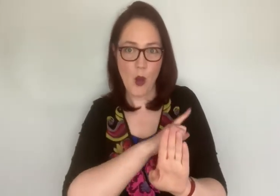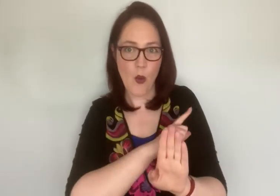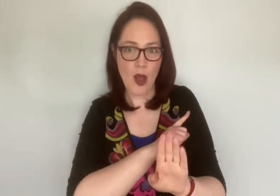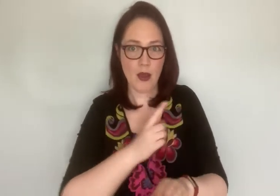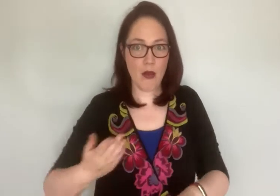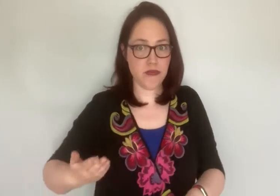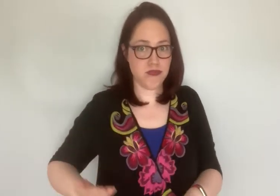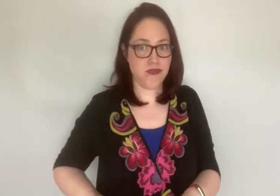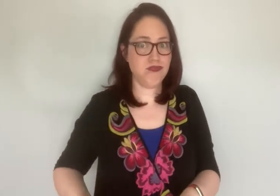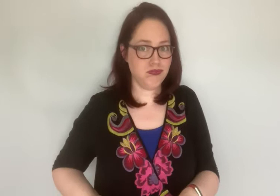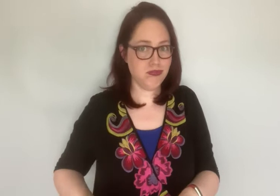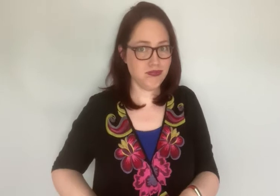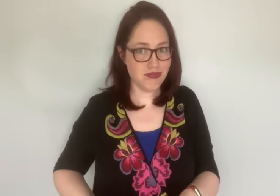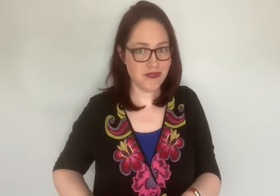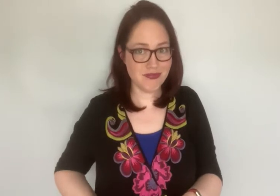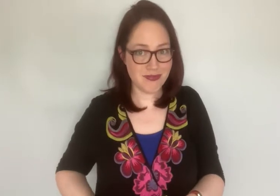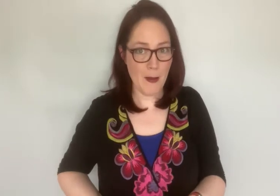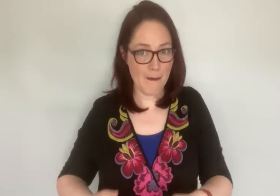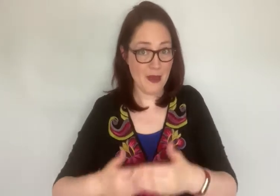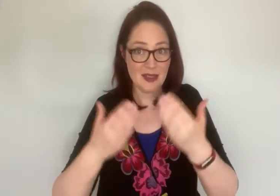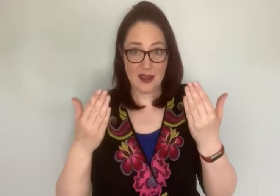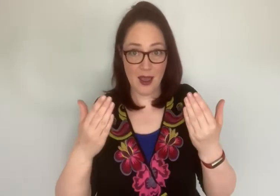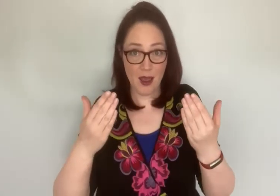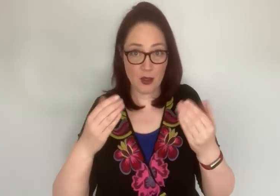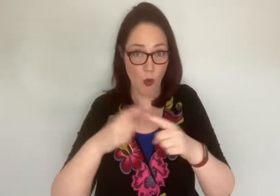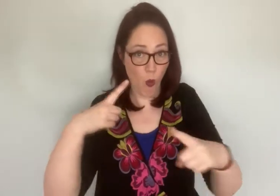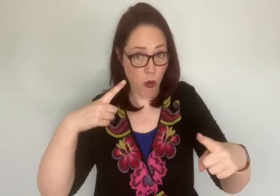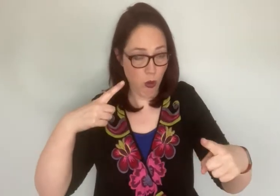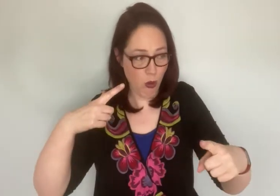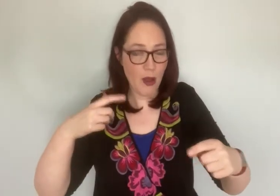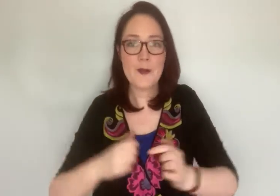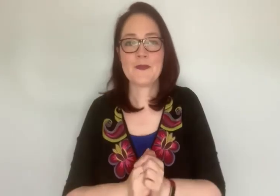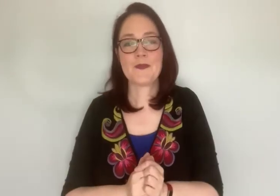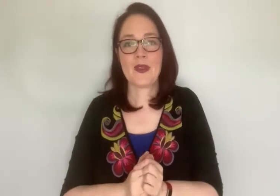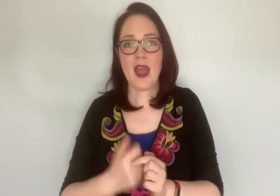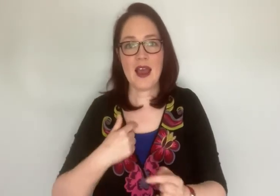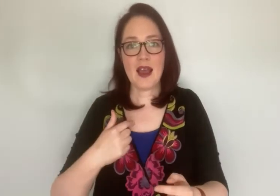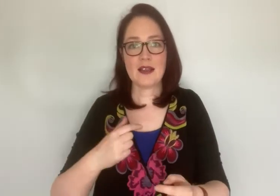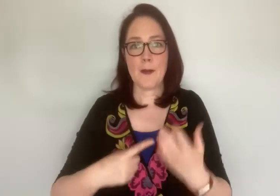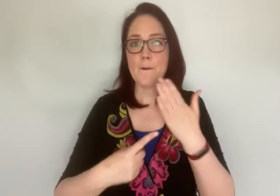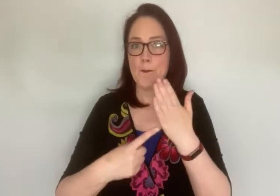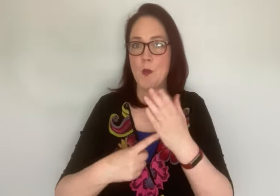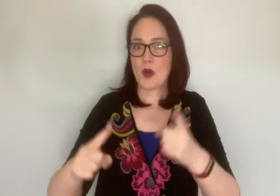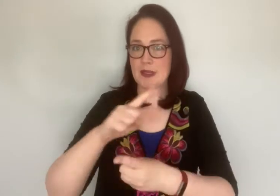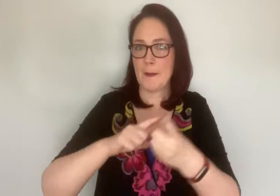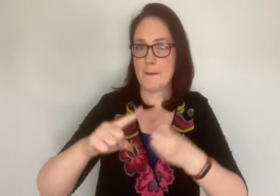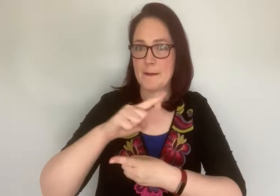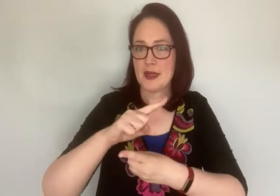the reason being that is the day was just so busy. Just after I was doing a little bit of filming there, I had an important